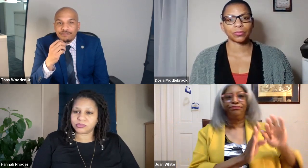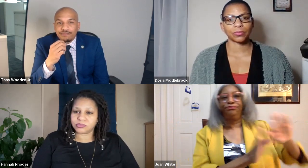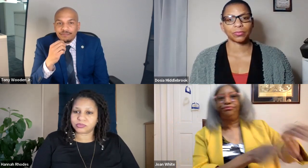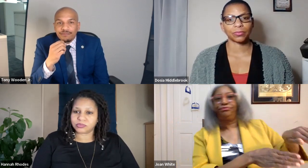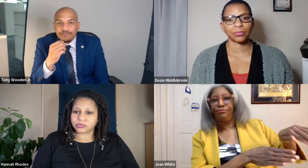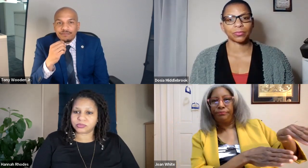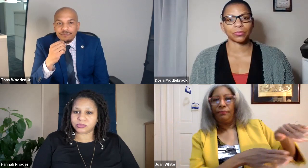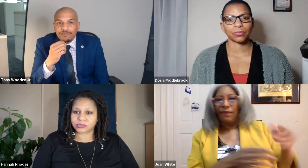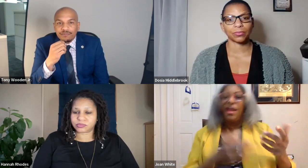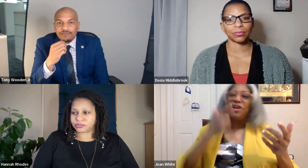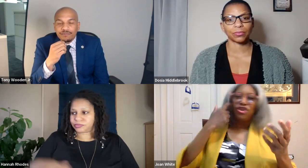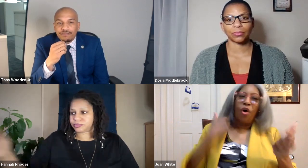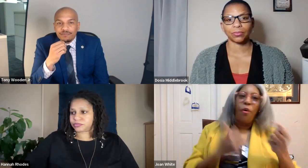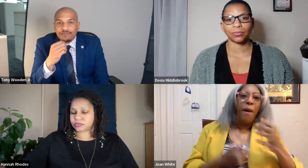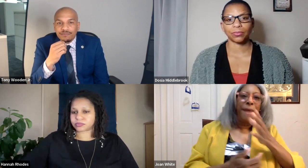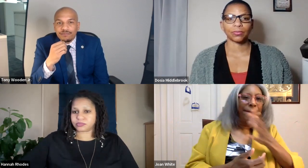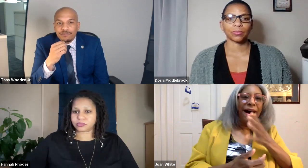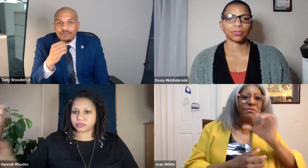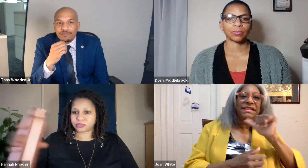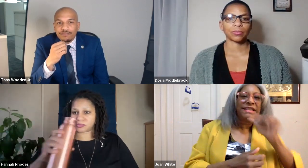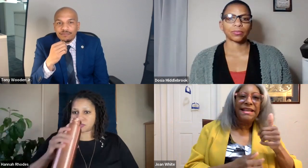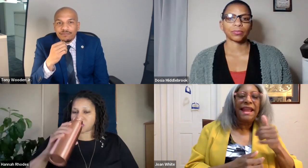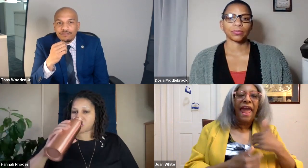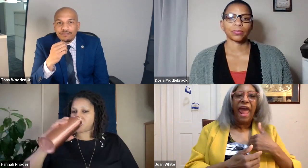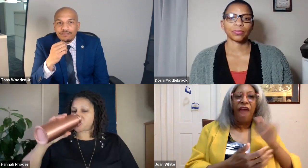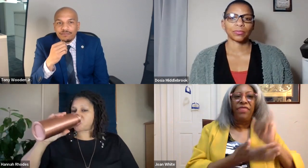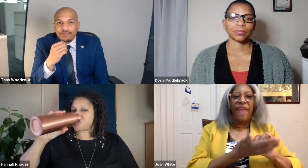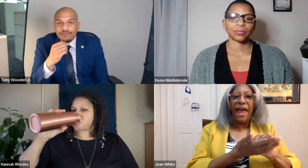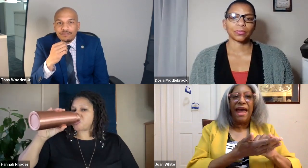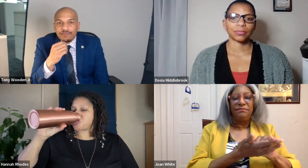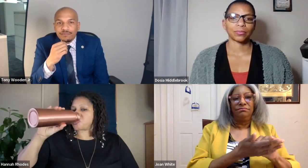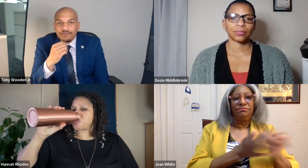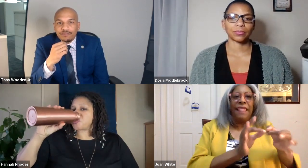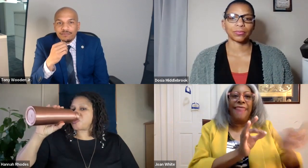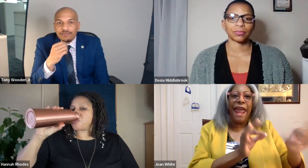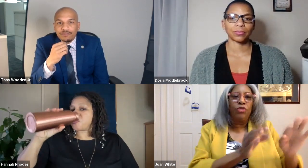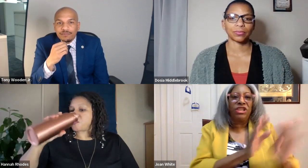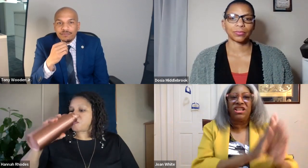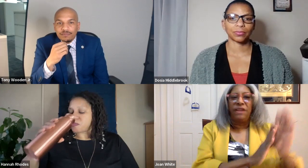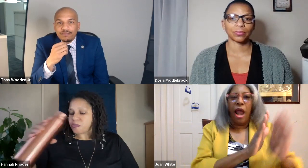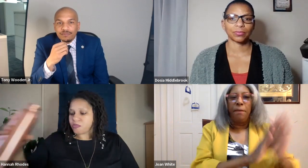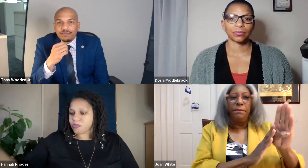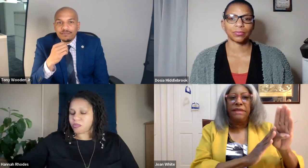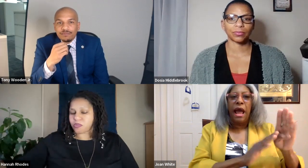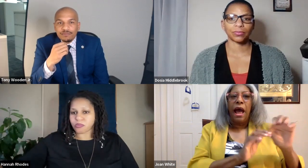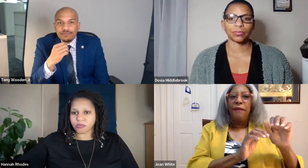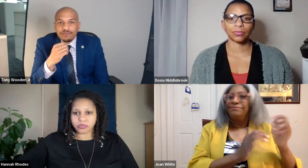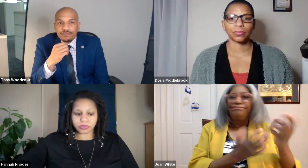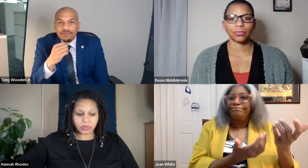Education usually focused on educating white children and neglected the education of Black children. And so you